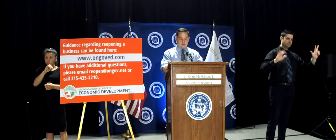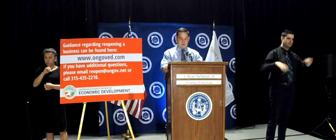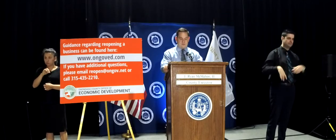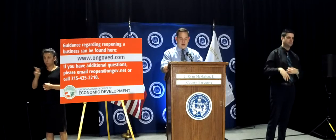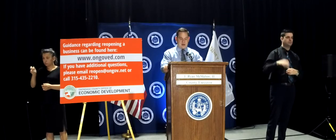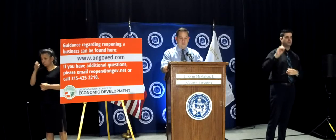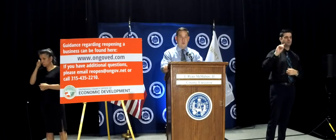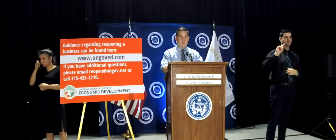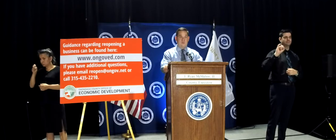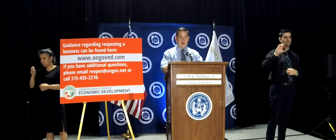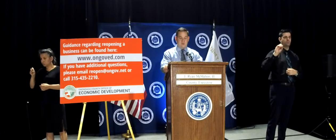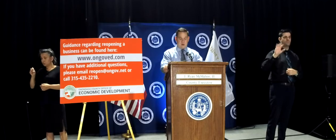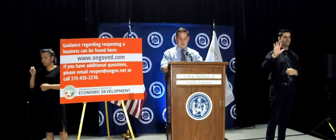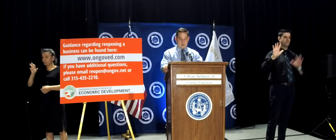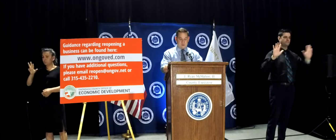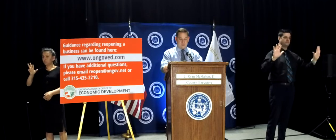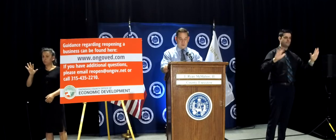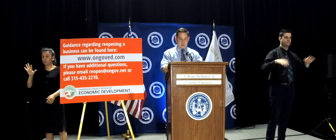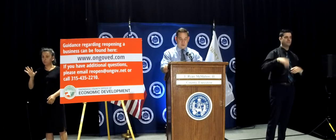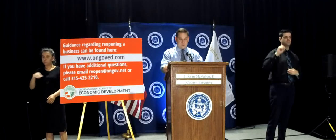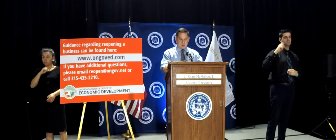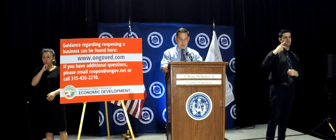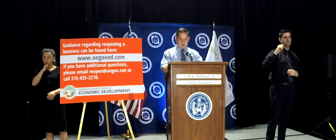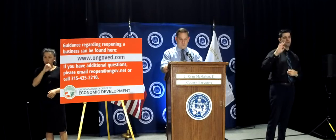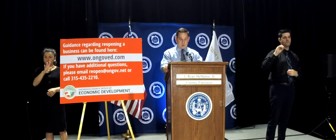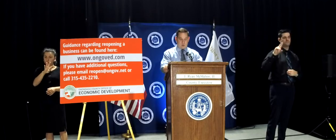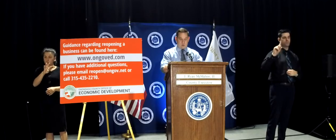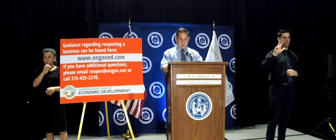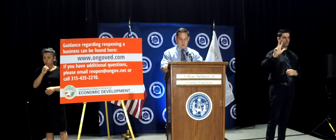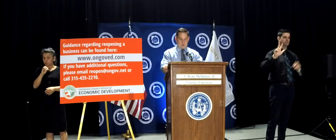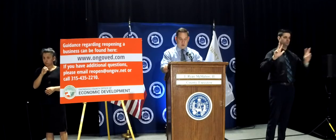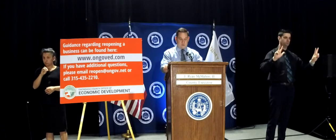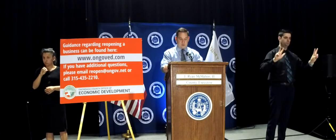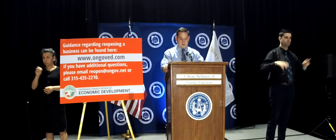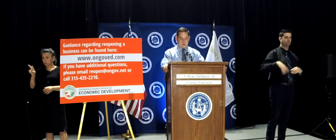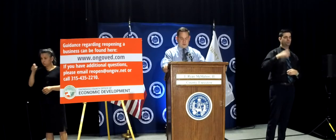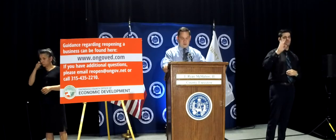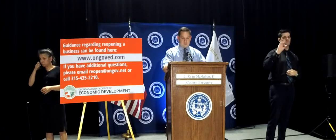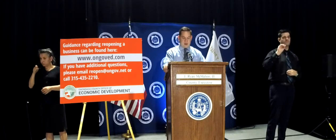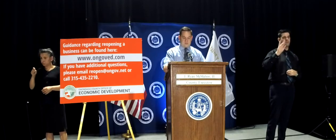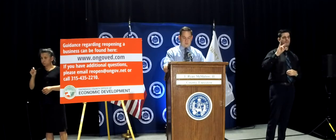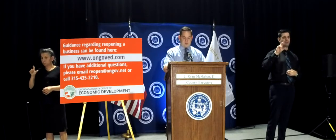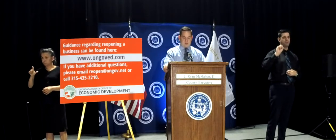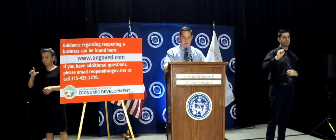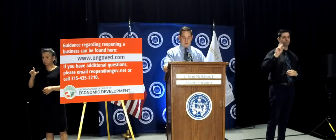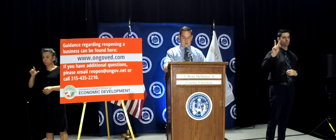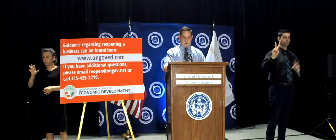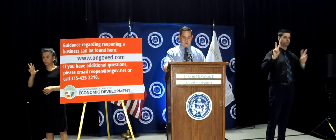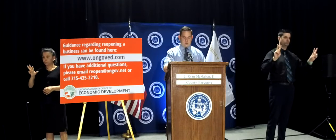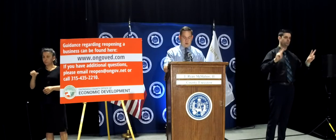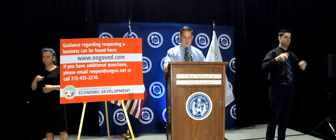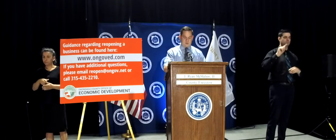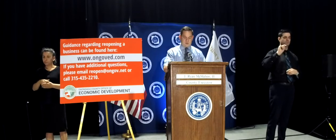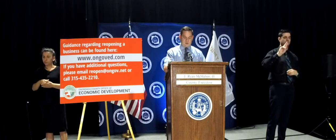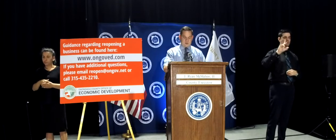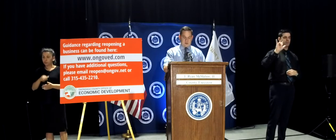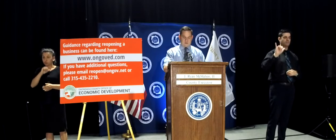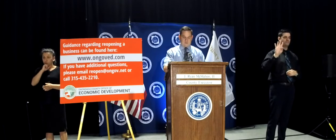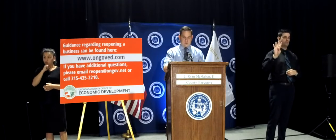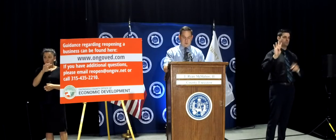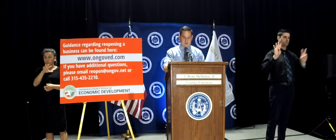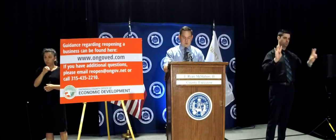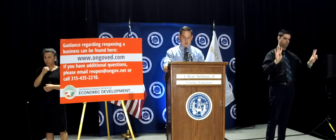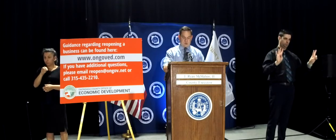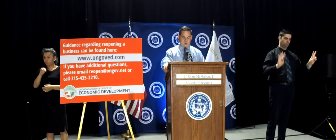recoveries. Atisco, 5 with 5 recoveries. Tully, 4 with 2 recoveries. Spafford, 3 with 2 recoveries.